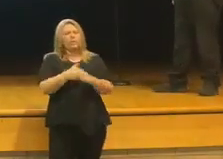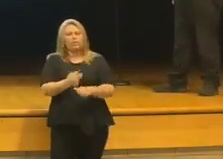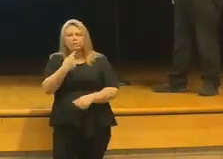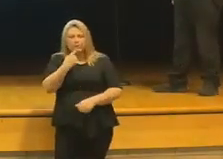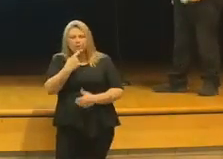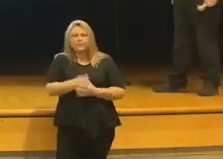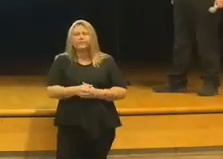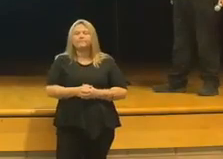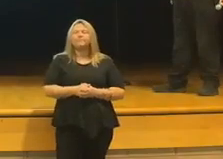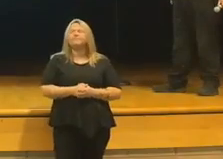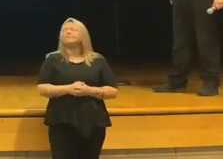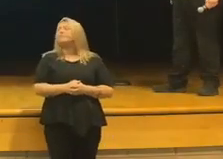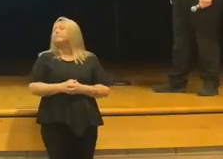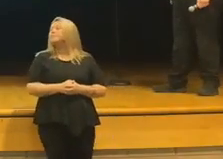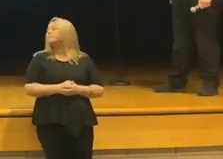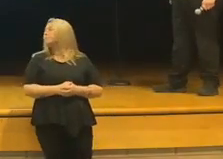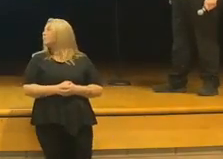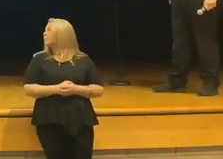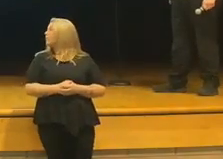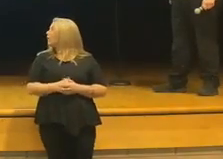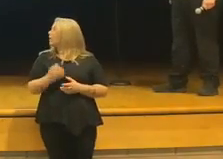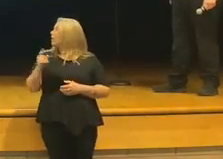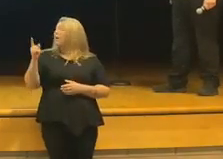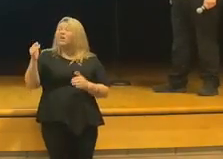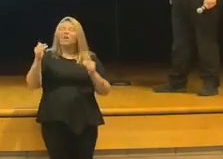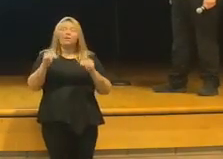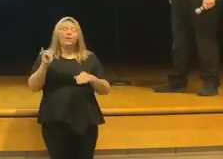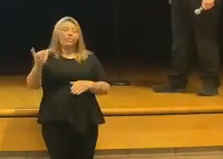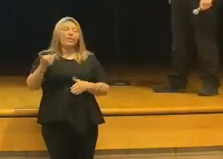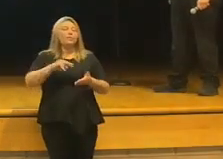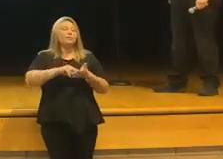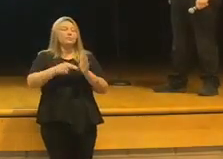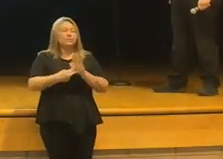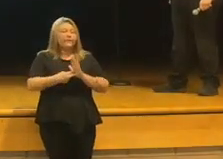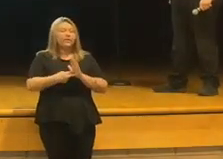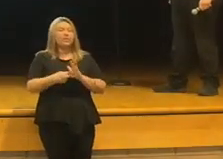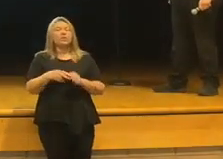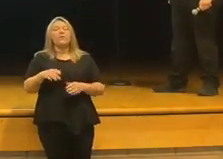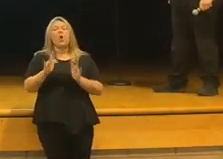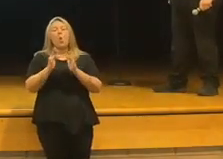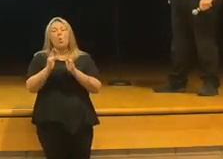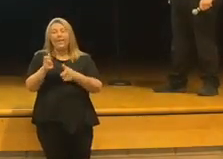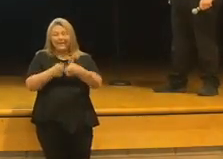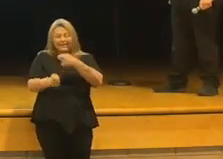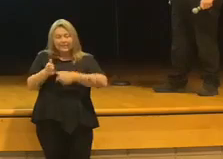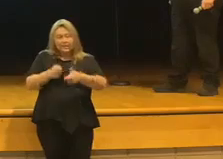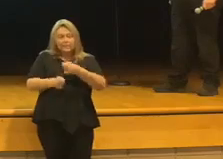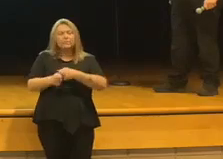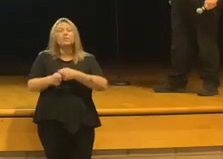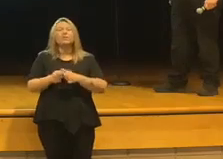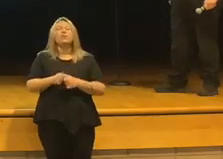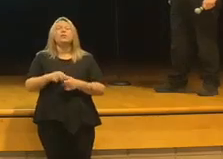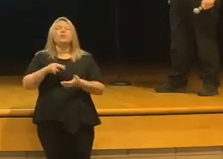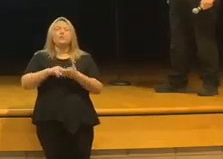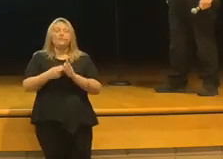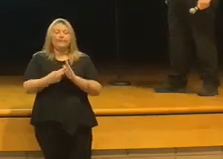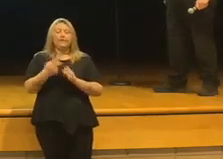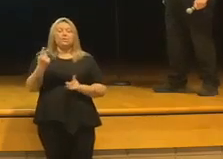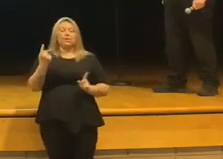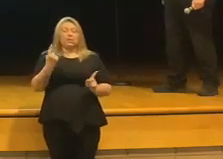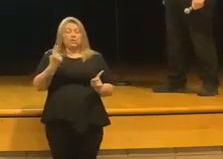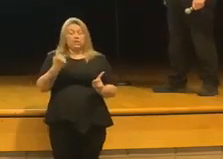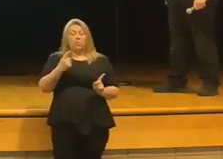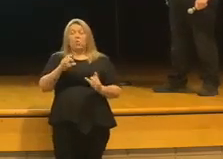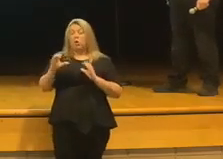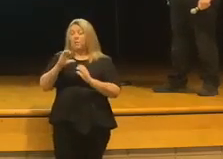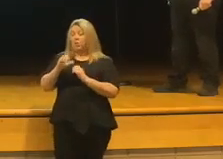And then it just gives us a quick definition again of the online enticement. Involves an individual communicating with someone believed to be a child via